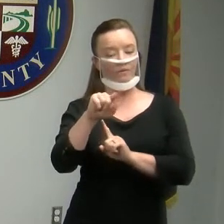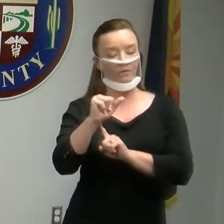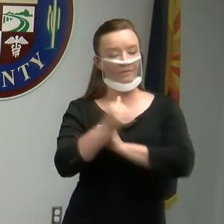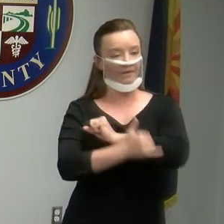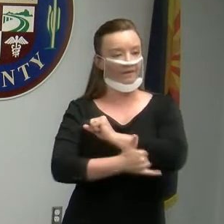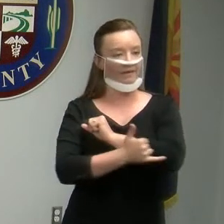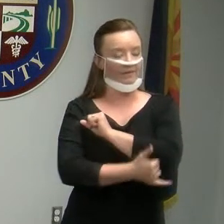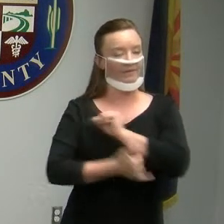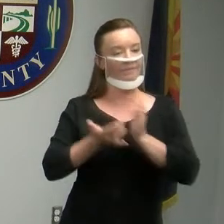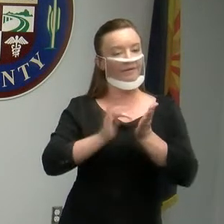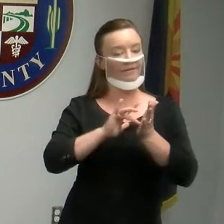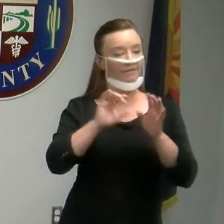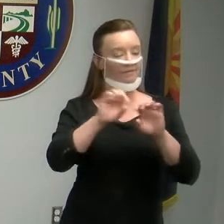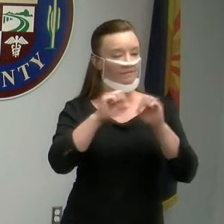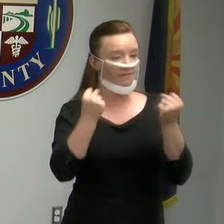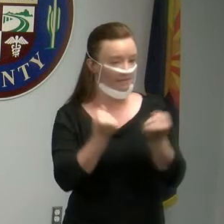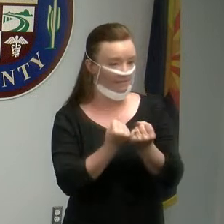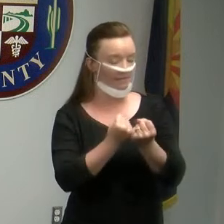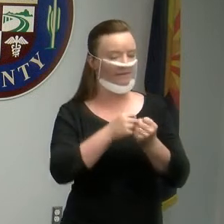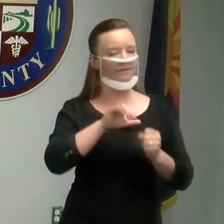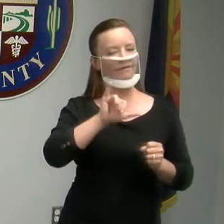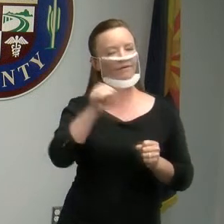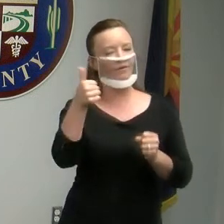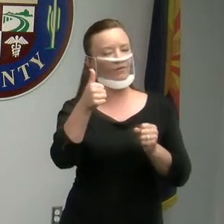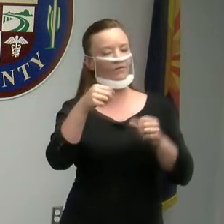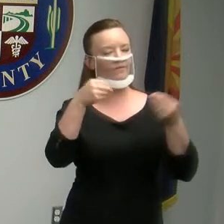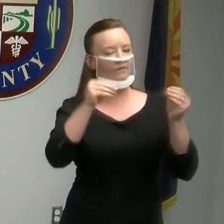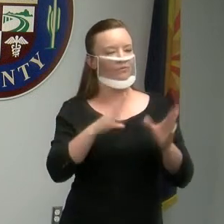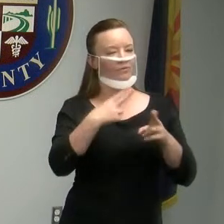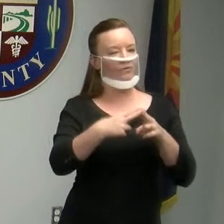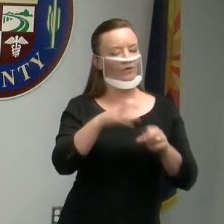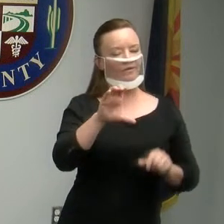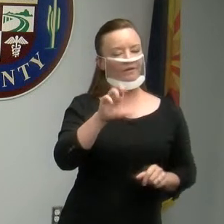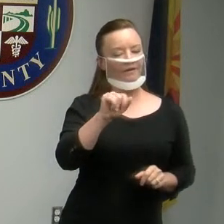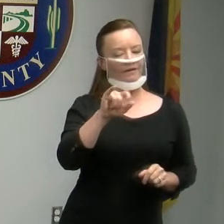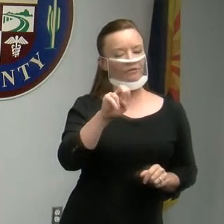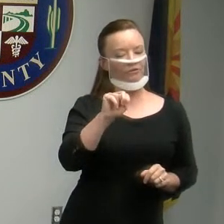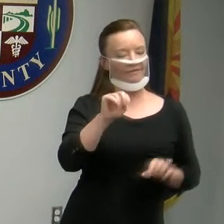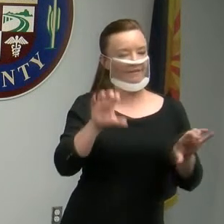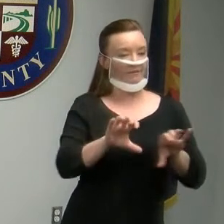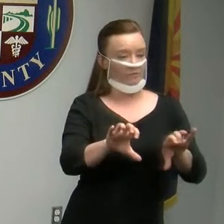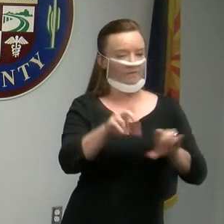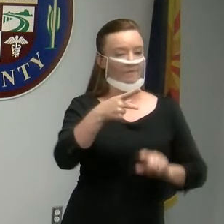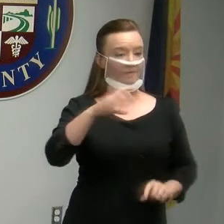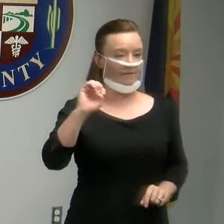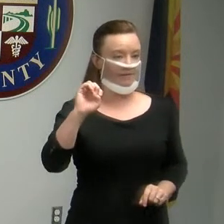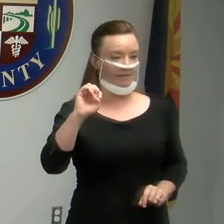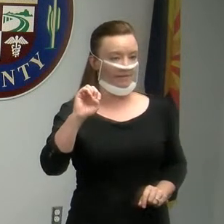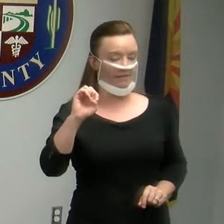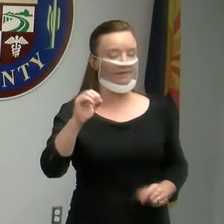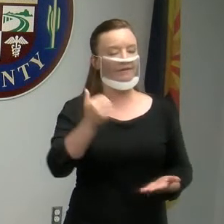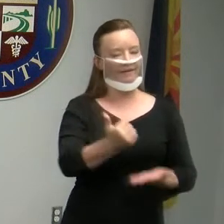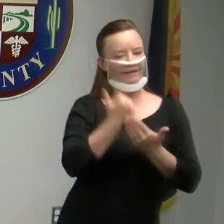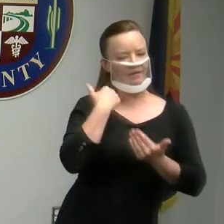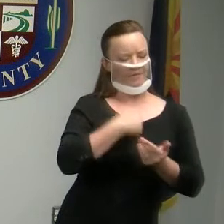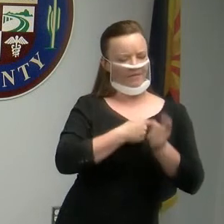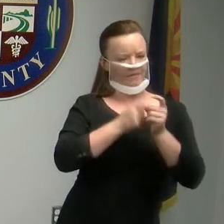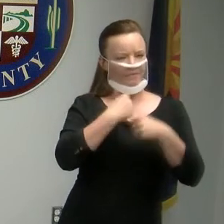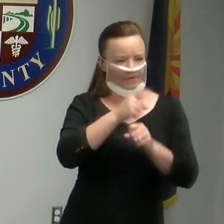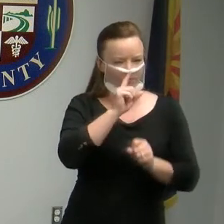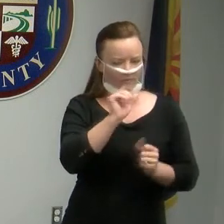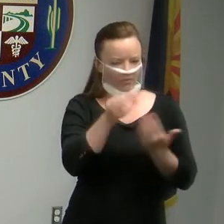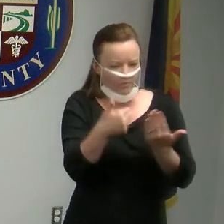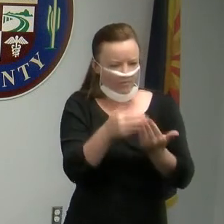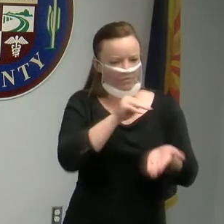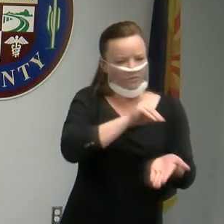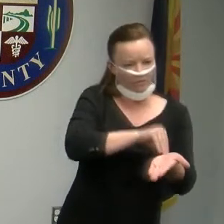and Action PPE to bring personal protective equipment to Arizona physicians. Any healthcare providers in